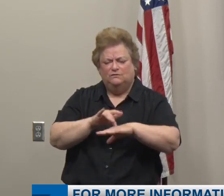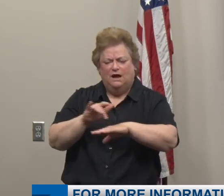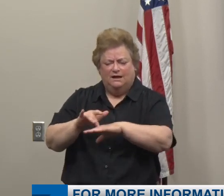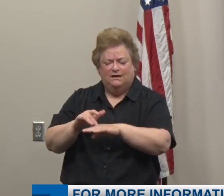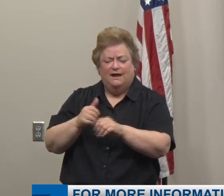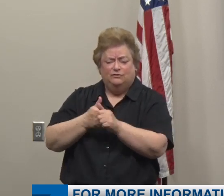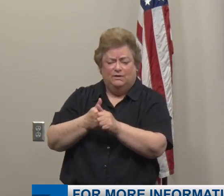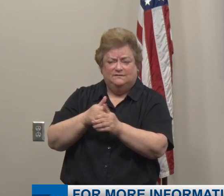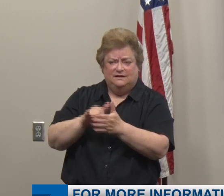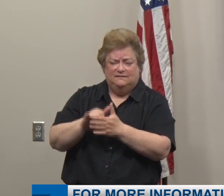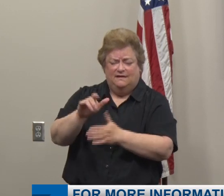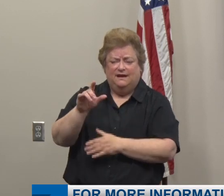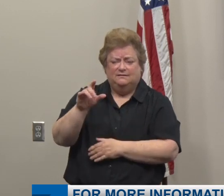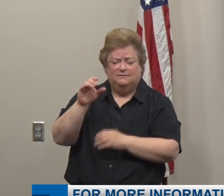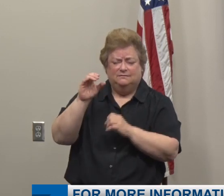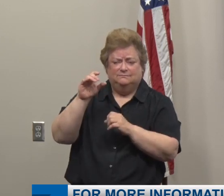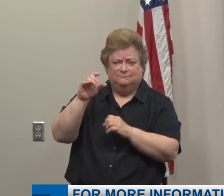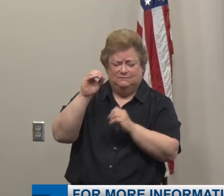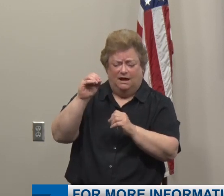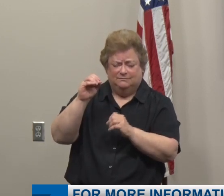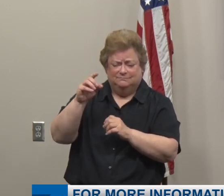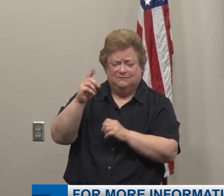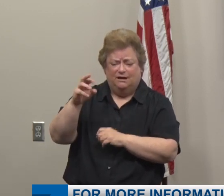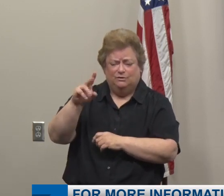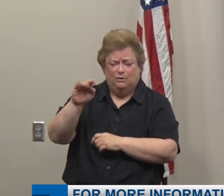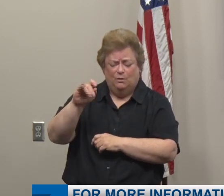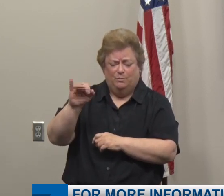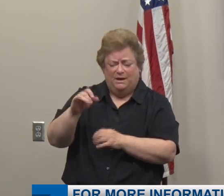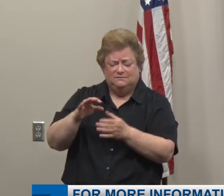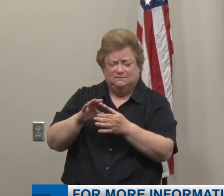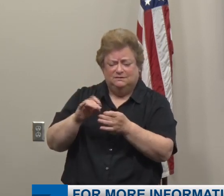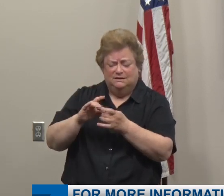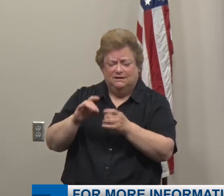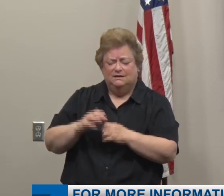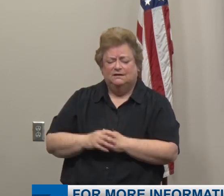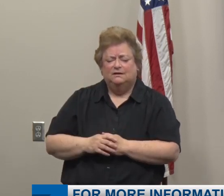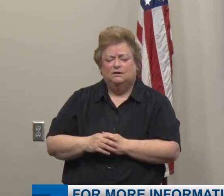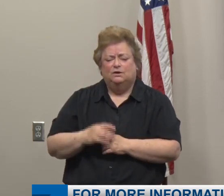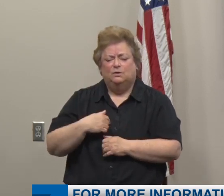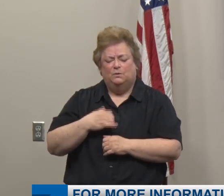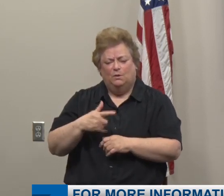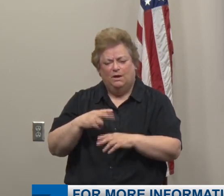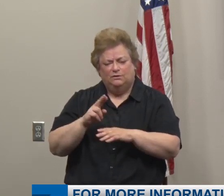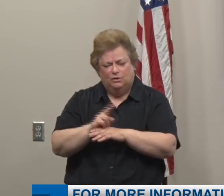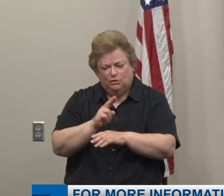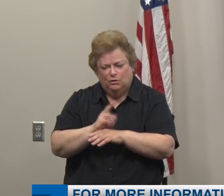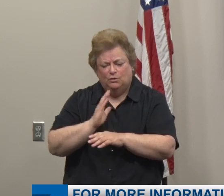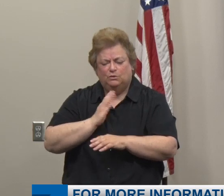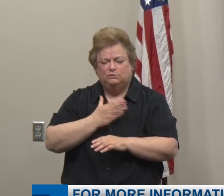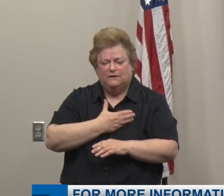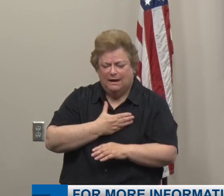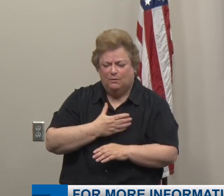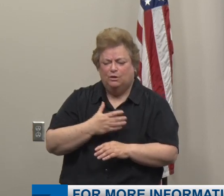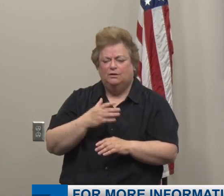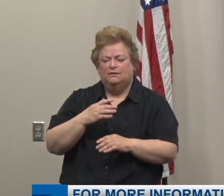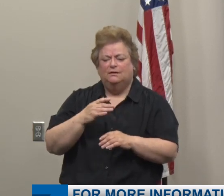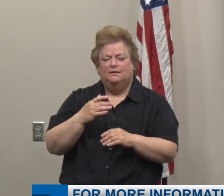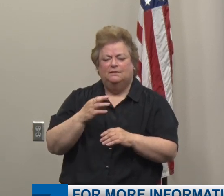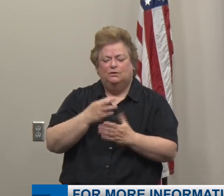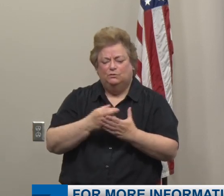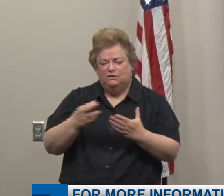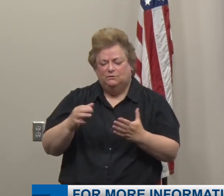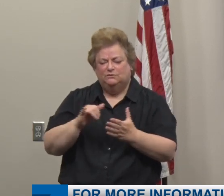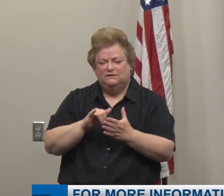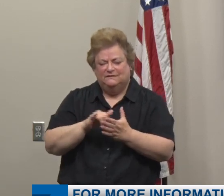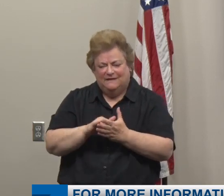Lopez described the ability to rapidly mobilize our public health resources to do contact tracing in the event of a future